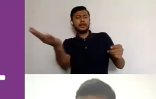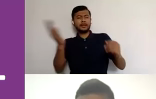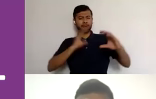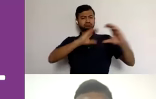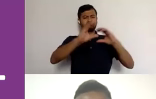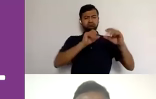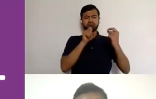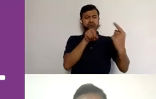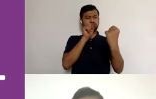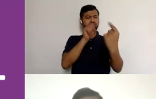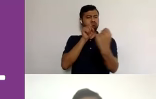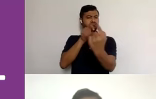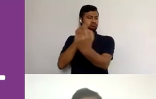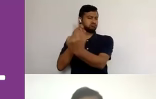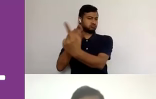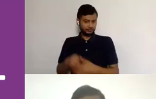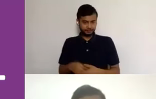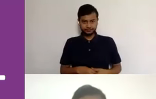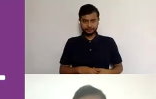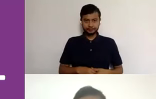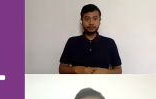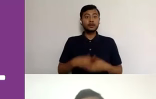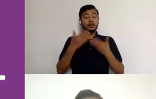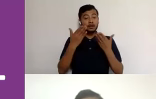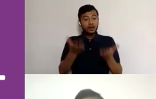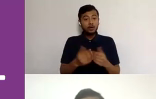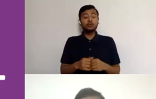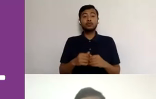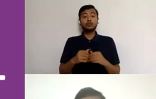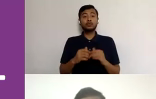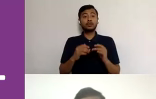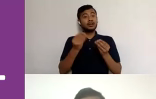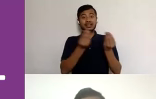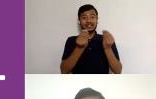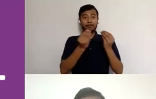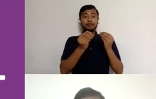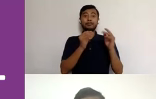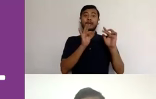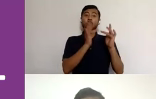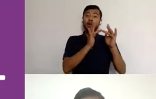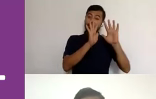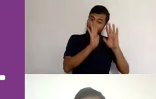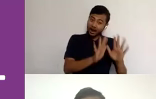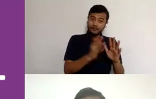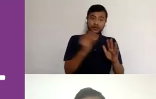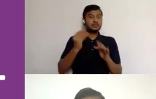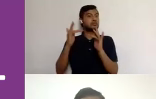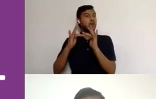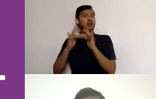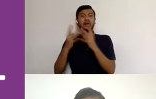Next slide. bridging the digital divide. We believe at AT&T and through the wireless broadband